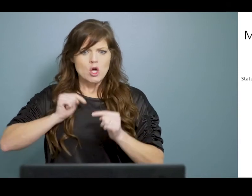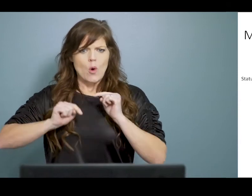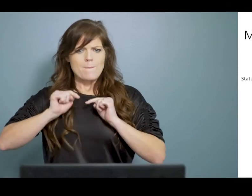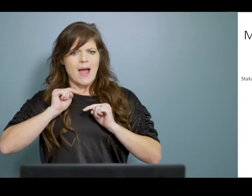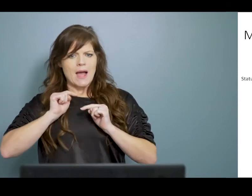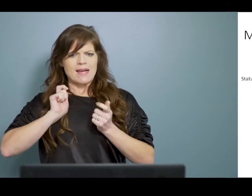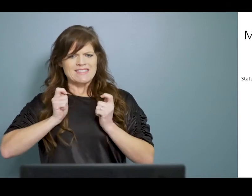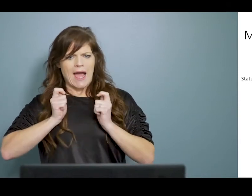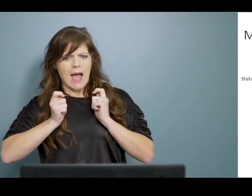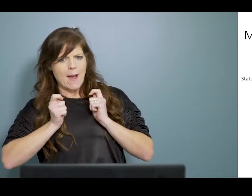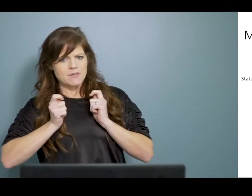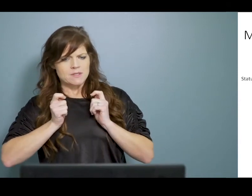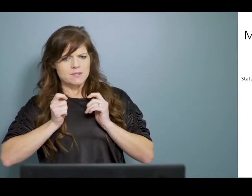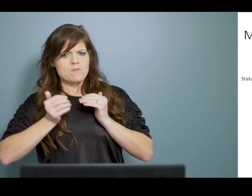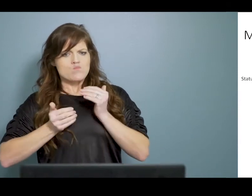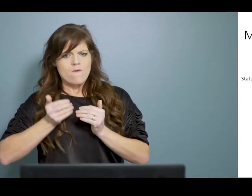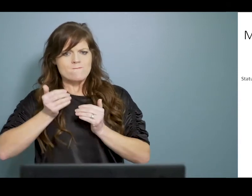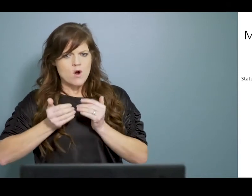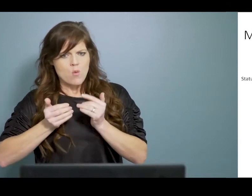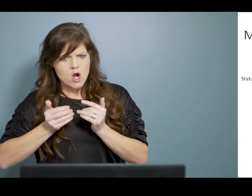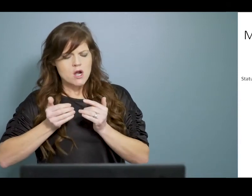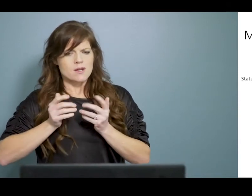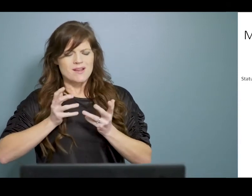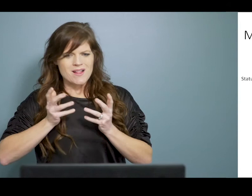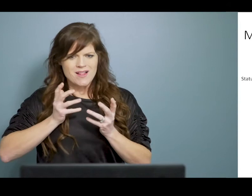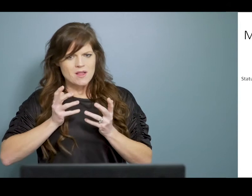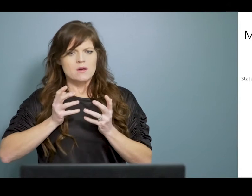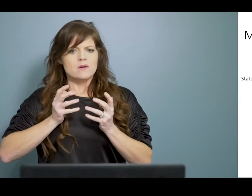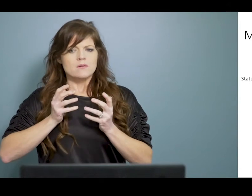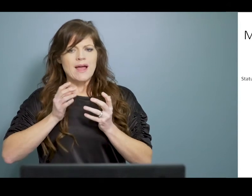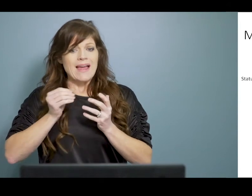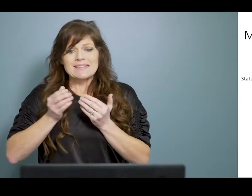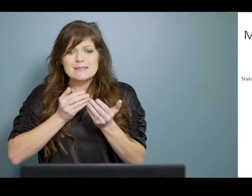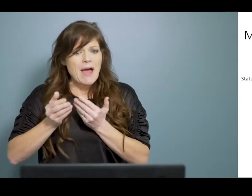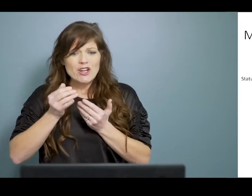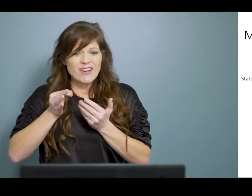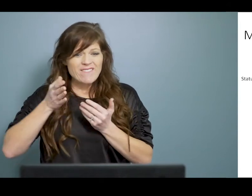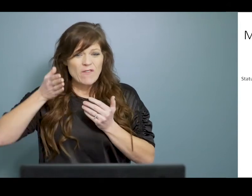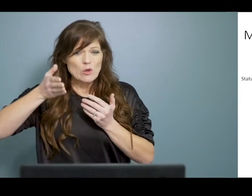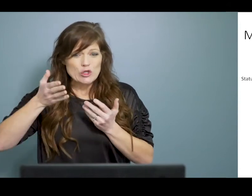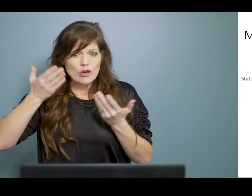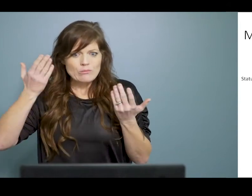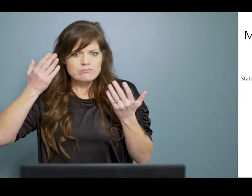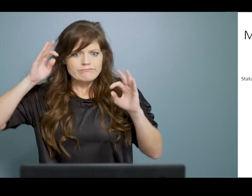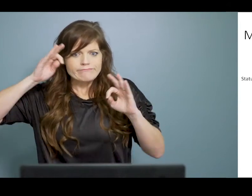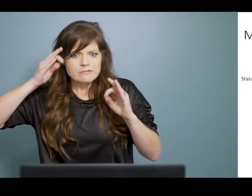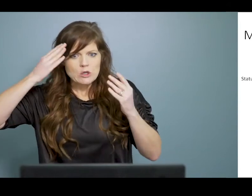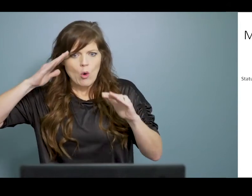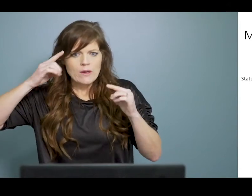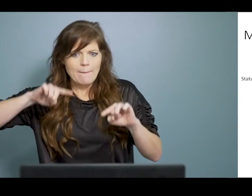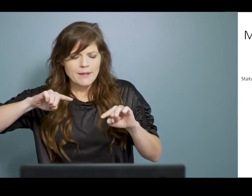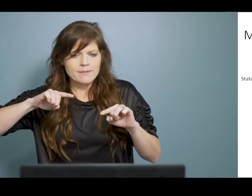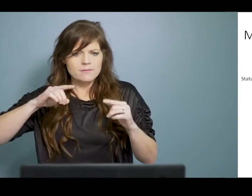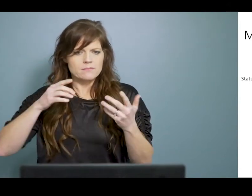adapt and change in the midst of ongoing change and uncertainty. which is quite frankly really distressing.